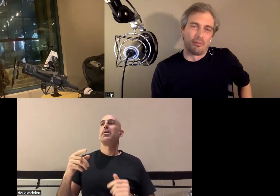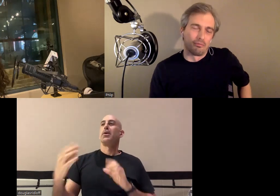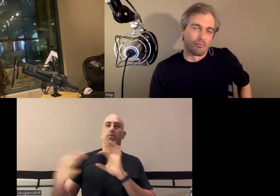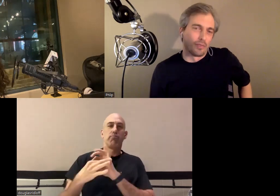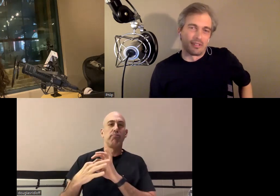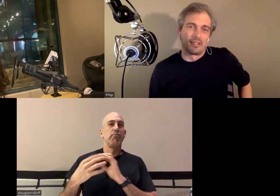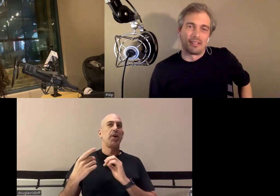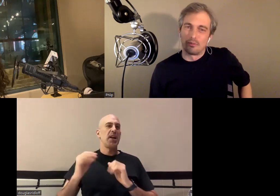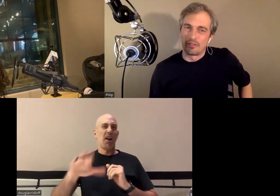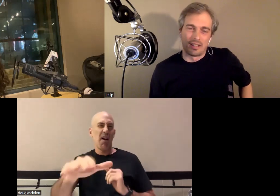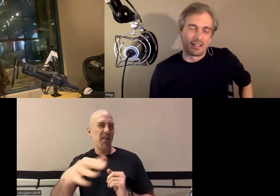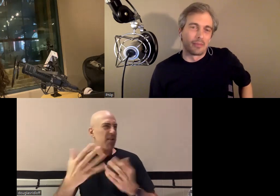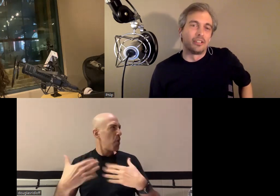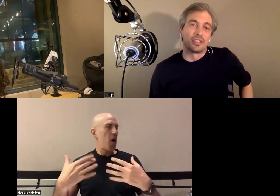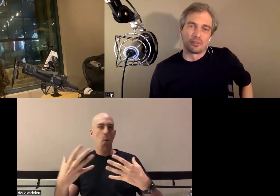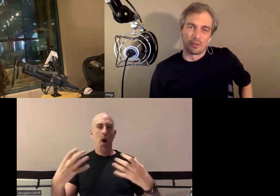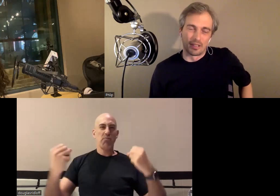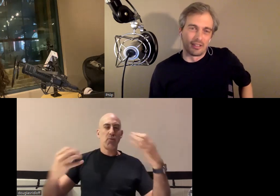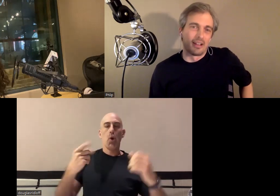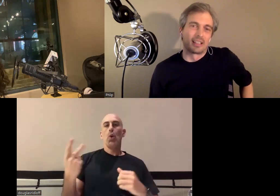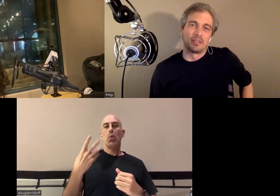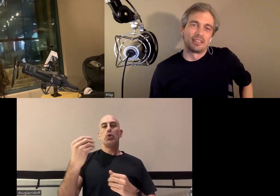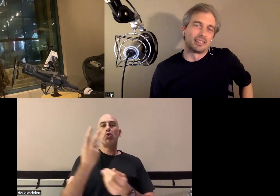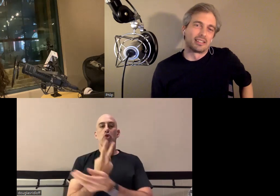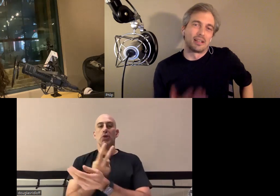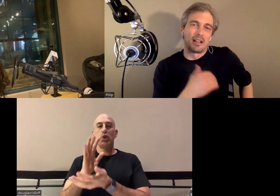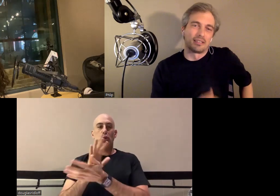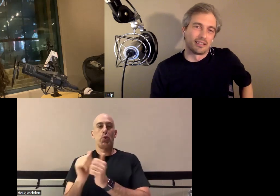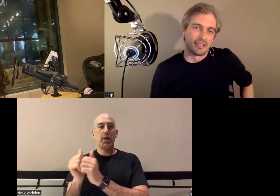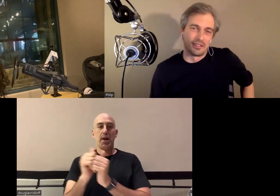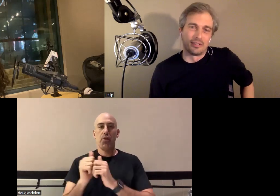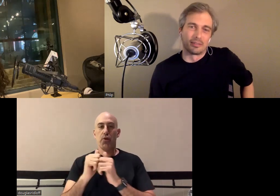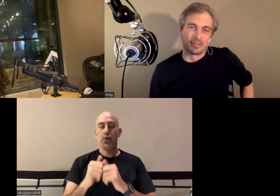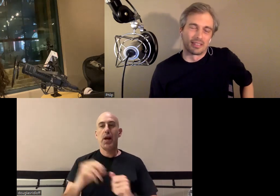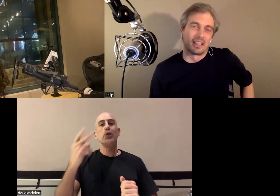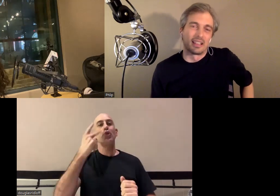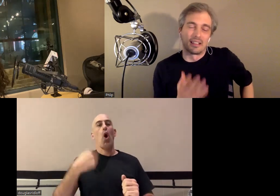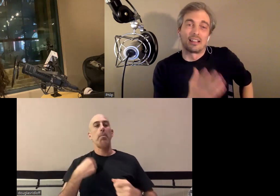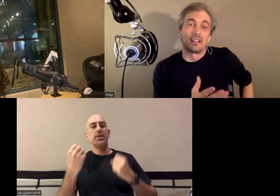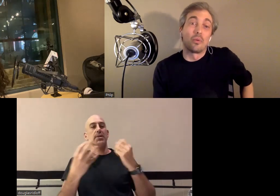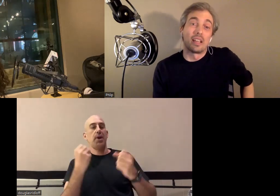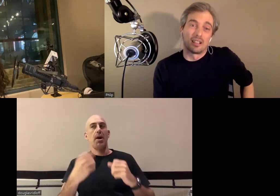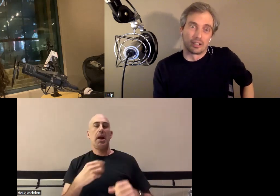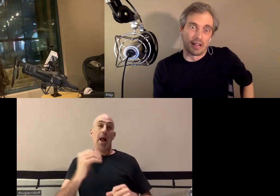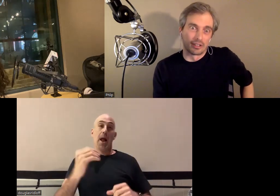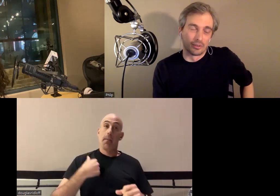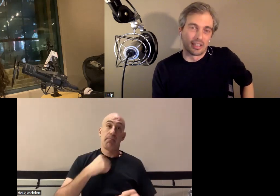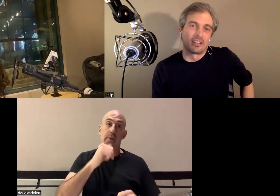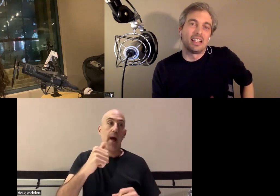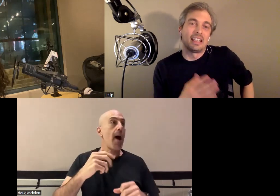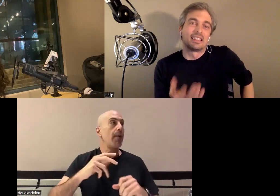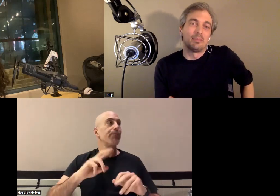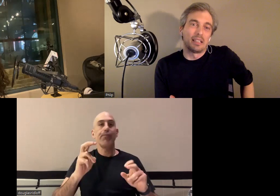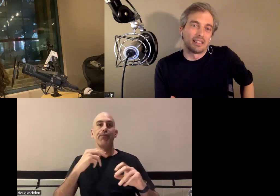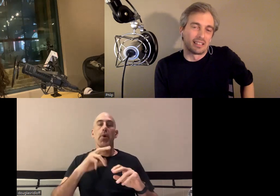was with a friend named Jason Norman, who asked me to come out and do some signing. We had gone to grad